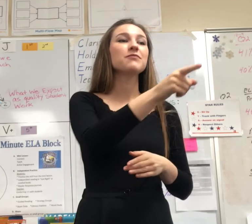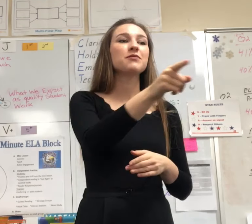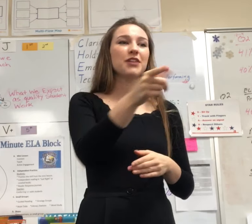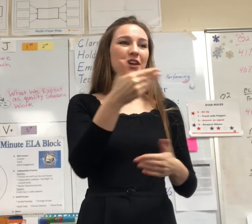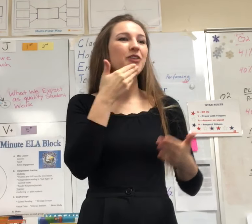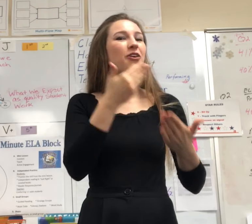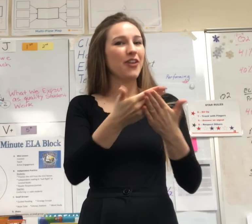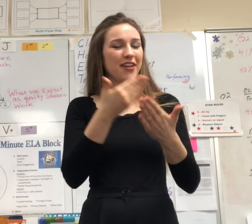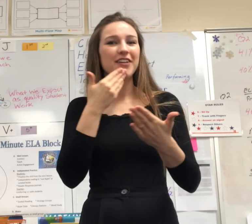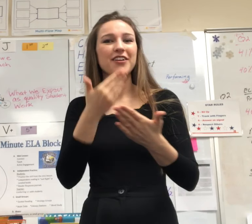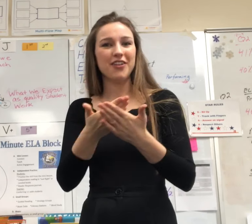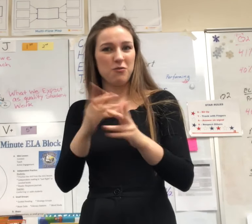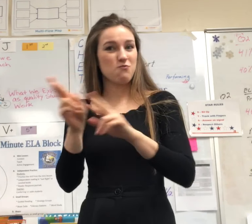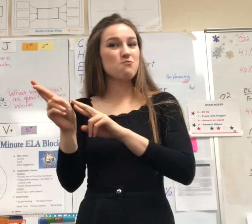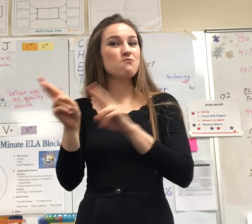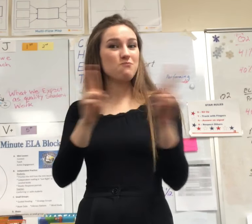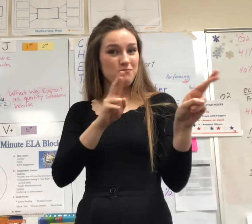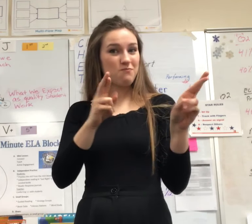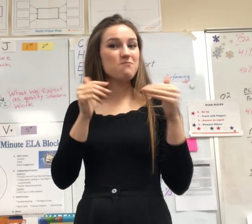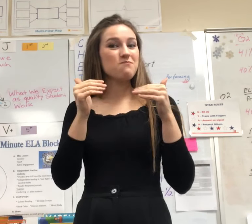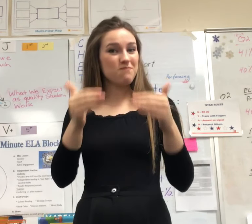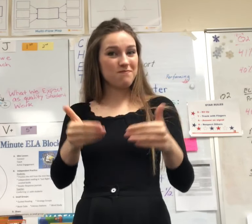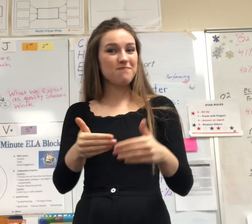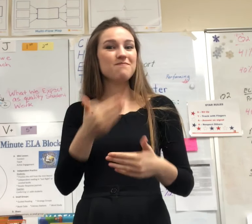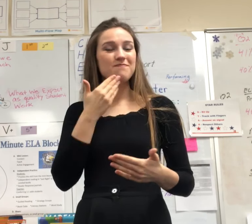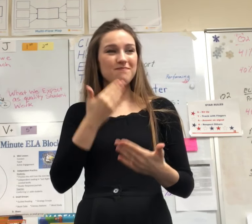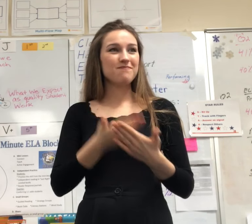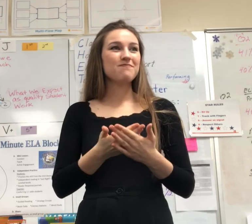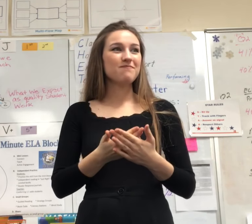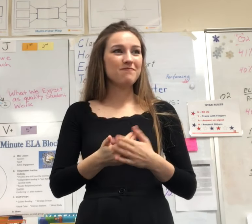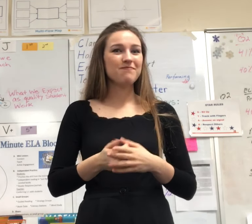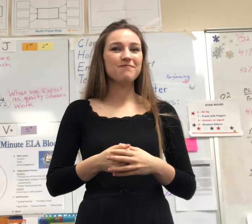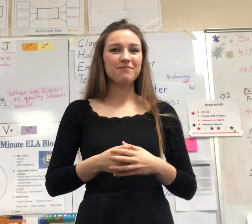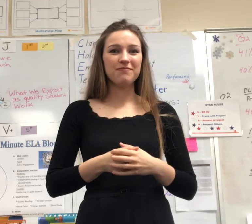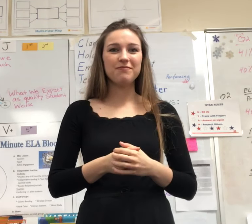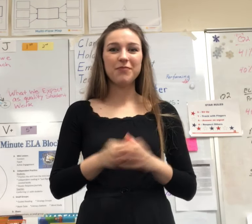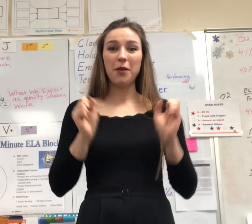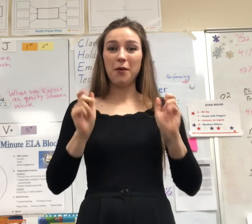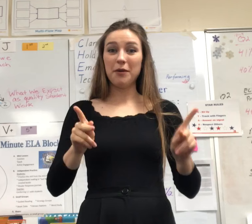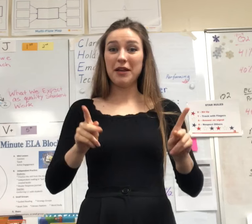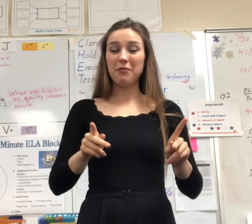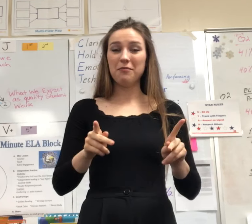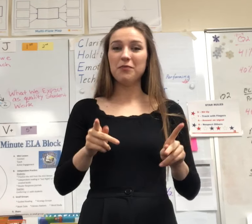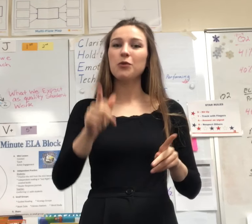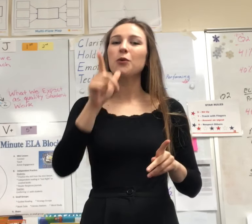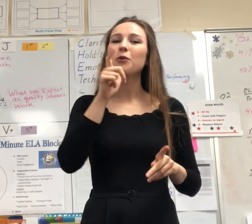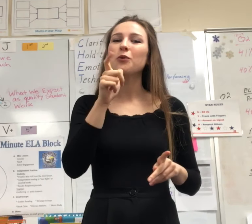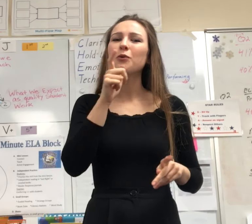prepared. Excellent. Okay. Who can tell me what we have